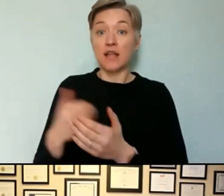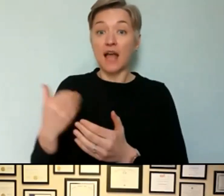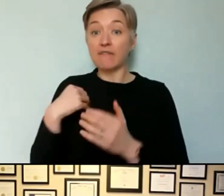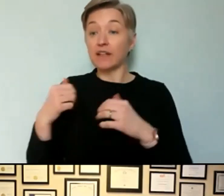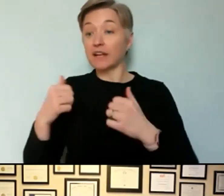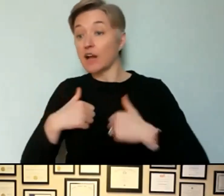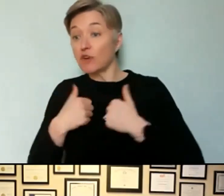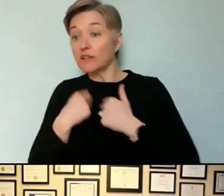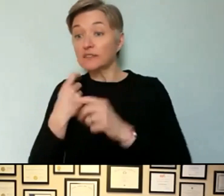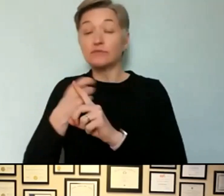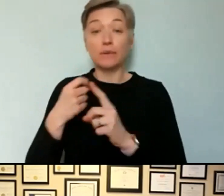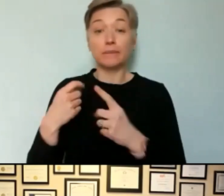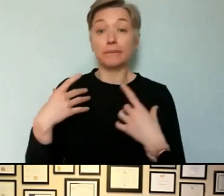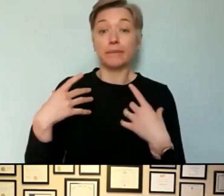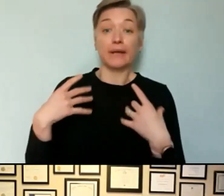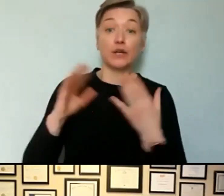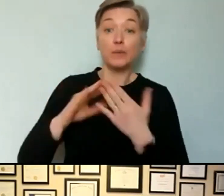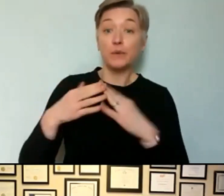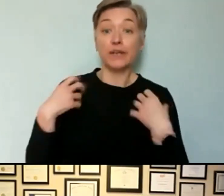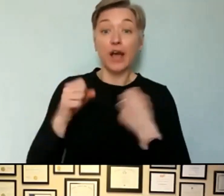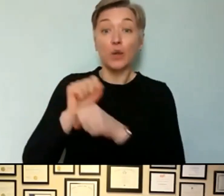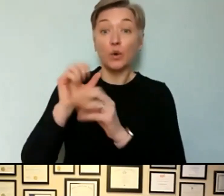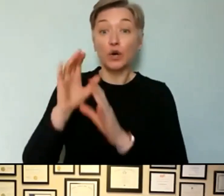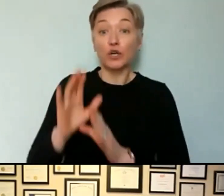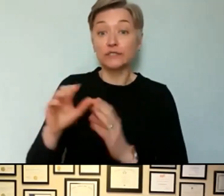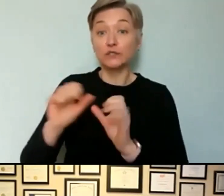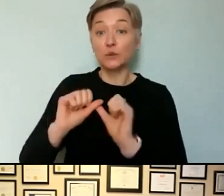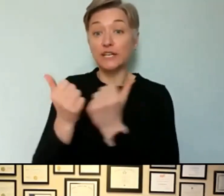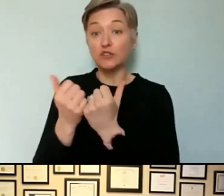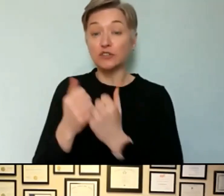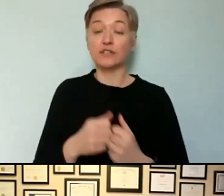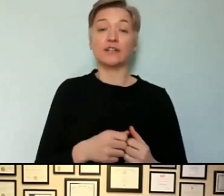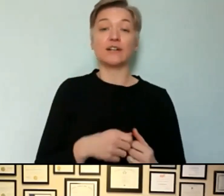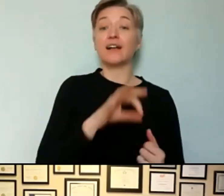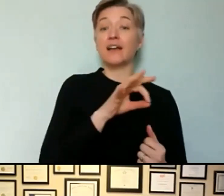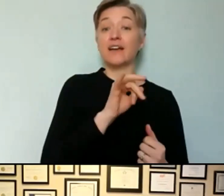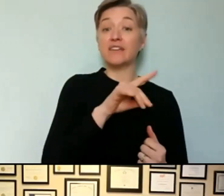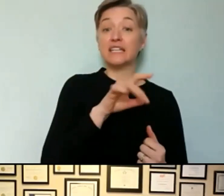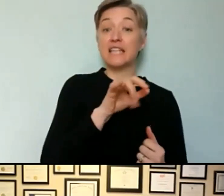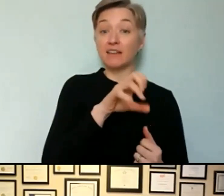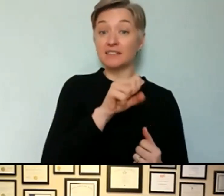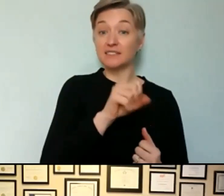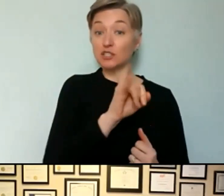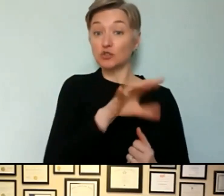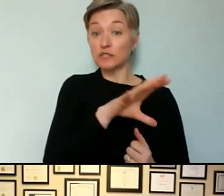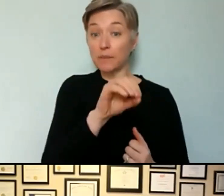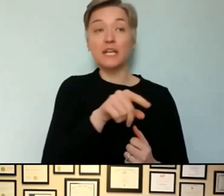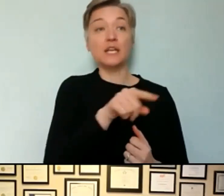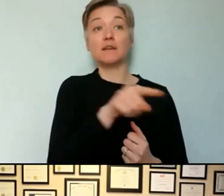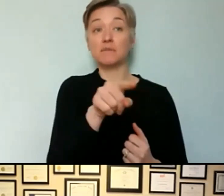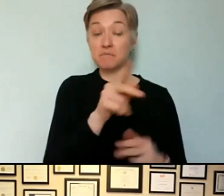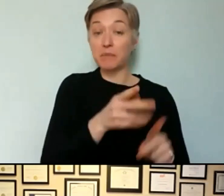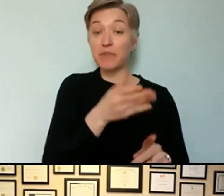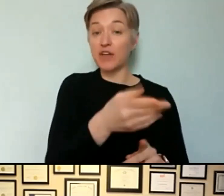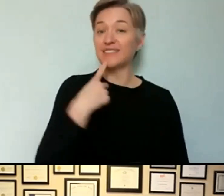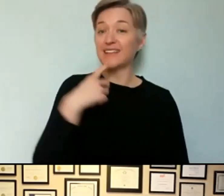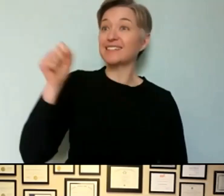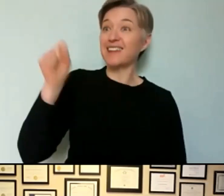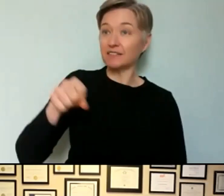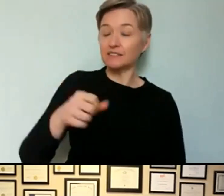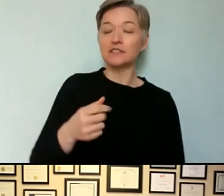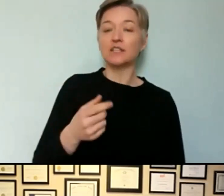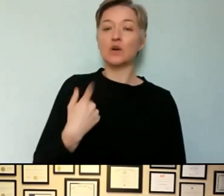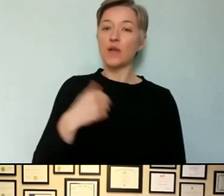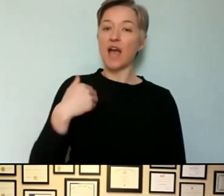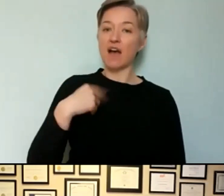Association, Jay Antonetti from Fidelis and others said, yes, we have people that are actually